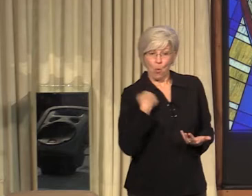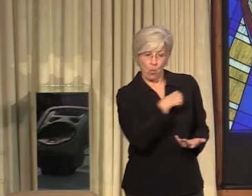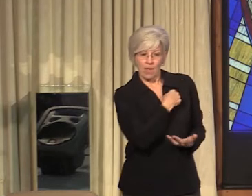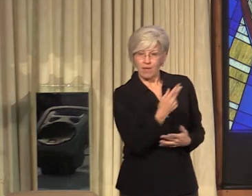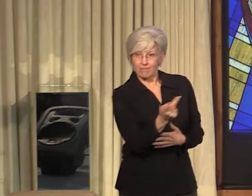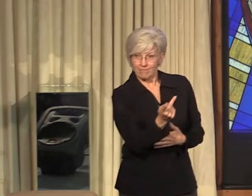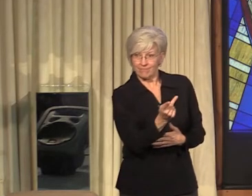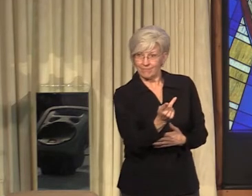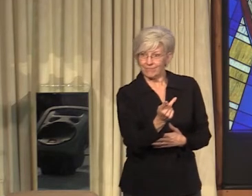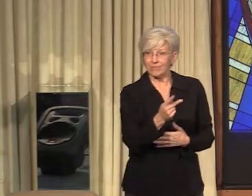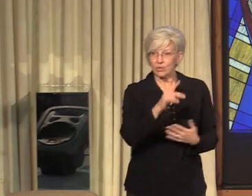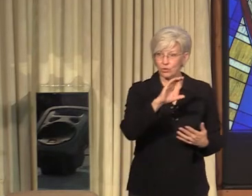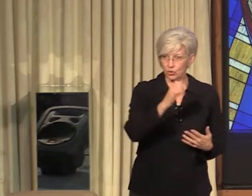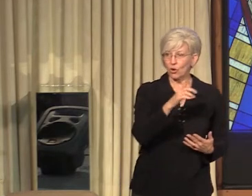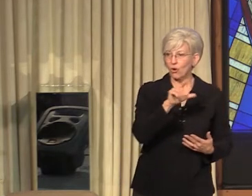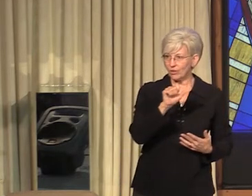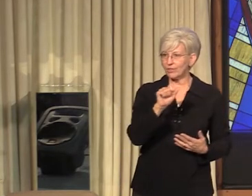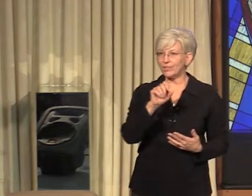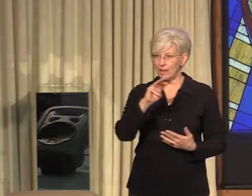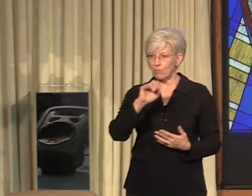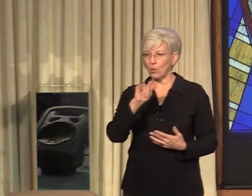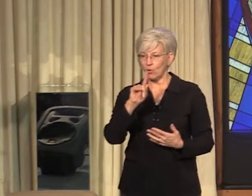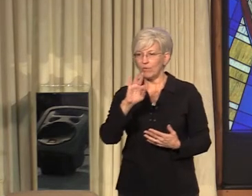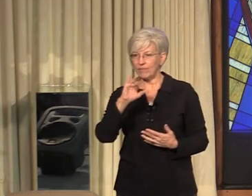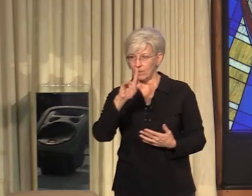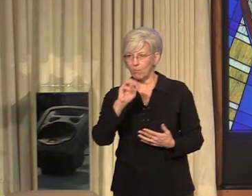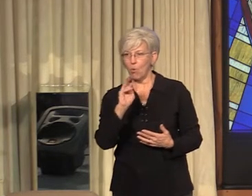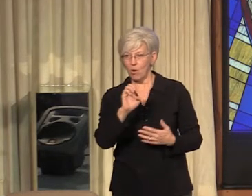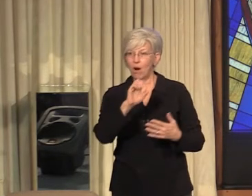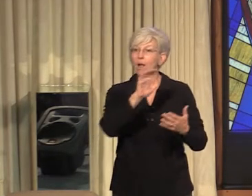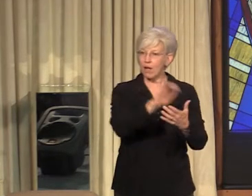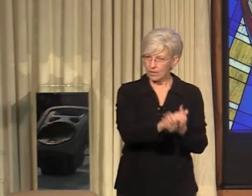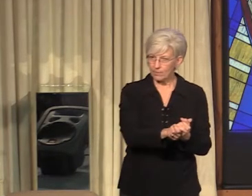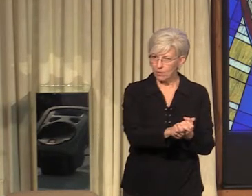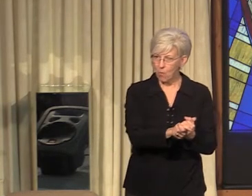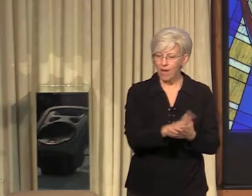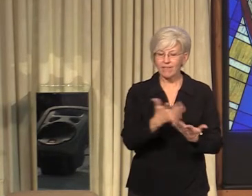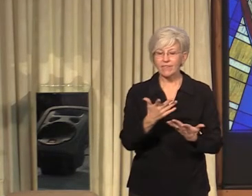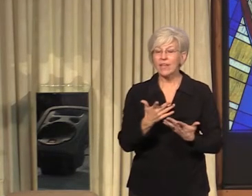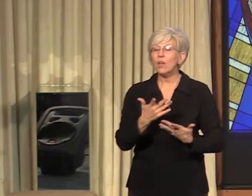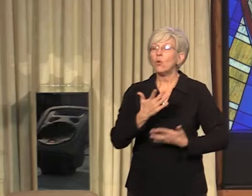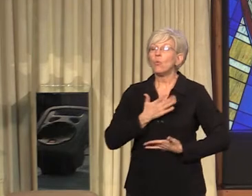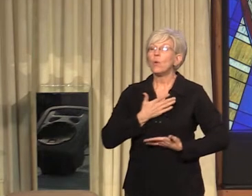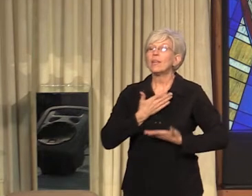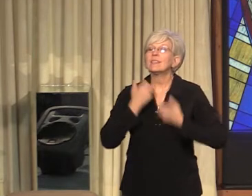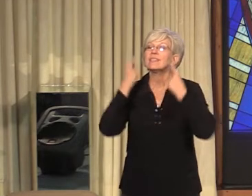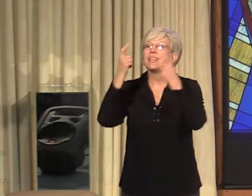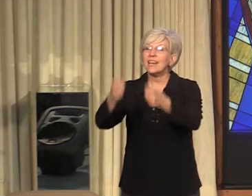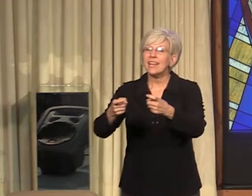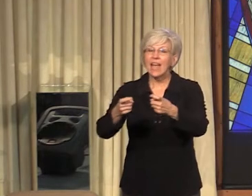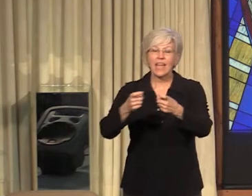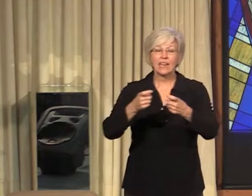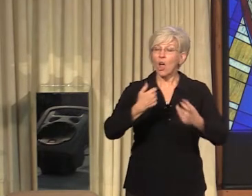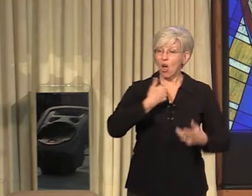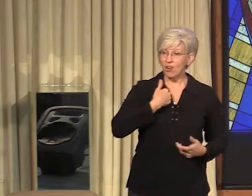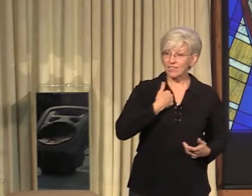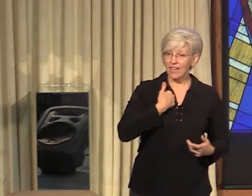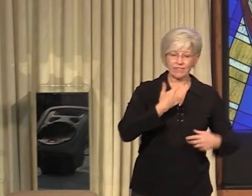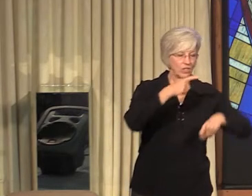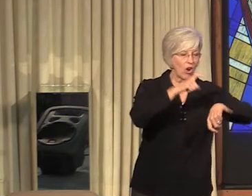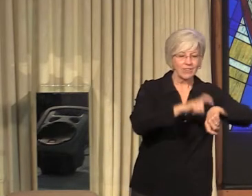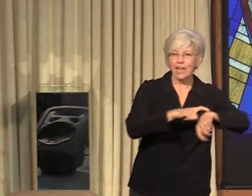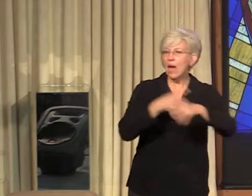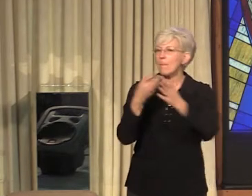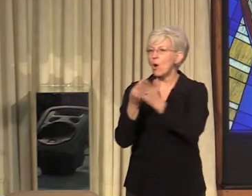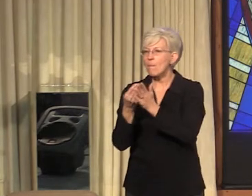husband and wife, hereby dedicate ourselves, our time, our money, all we have and all we